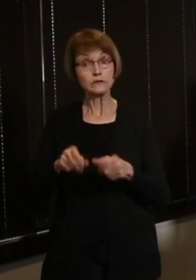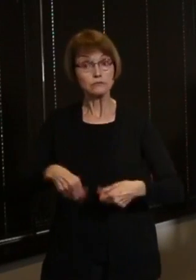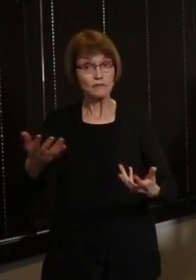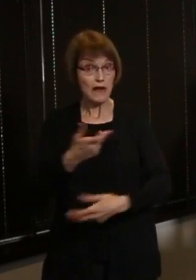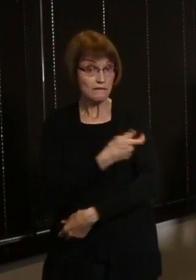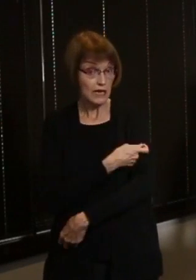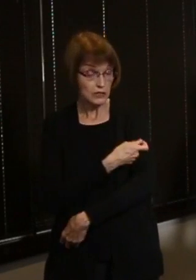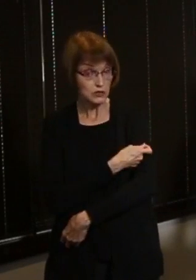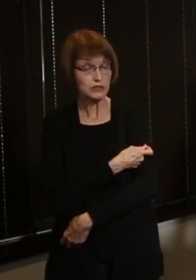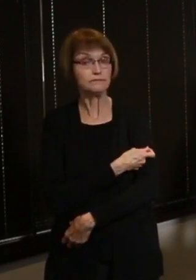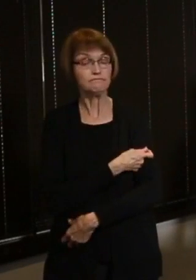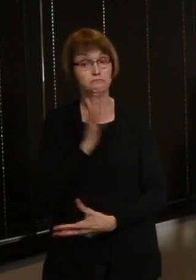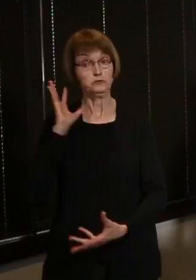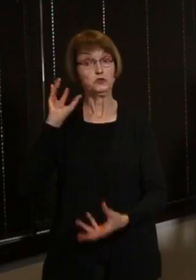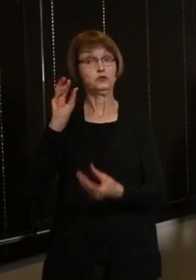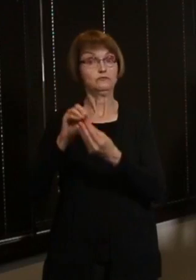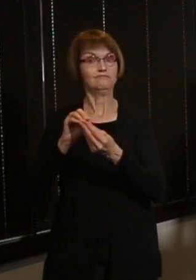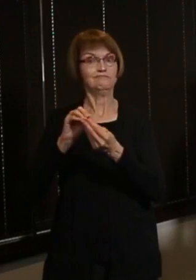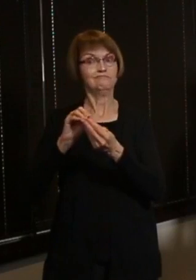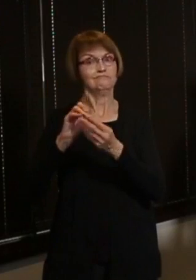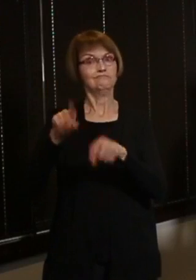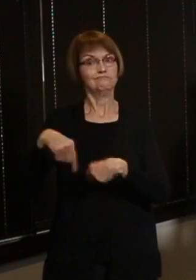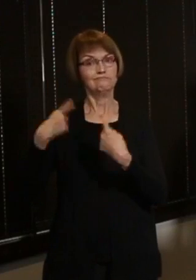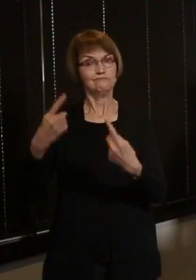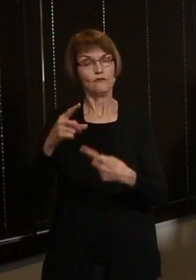reporting administered